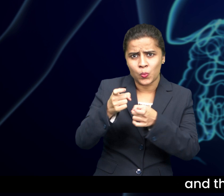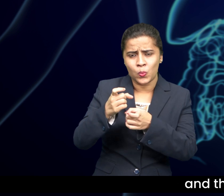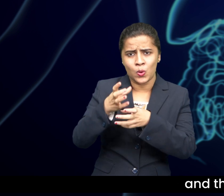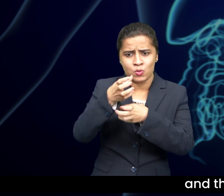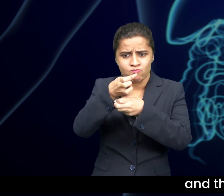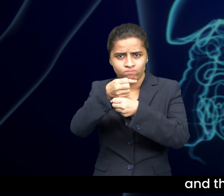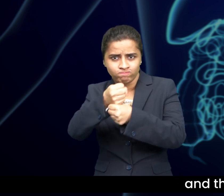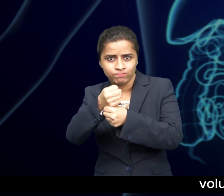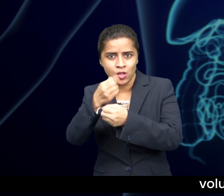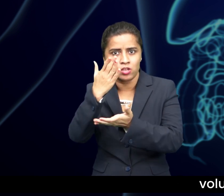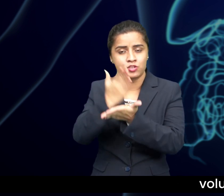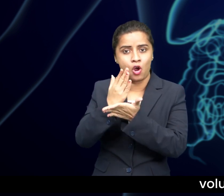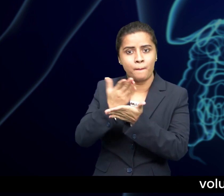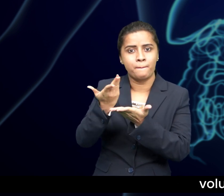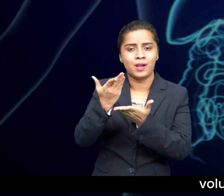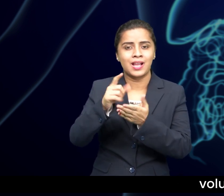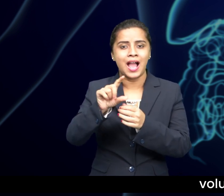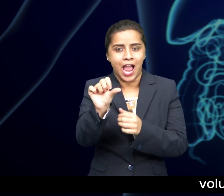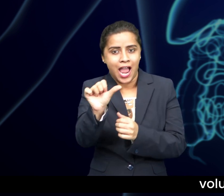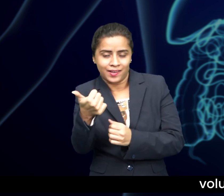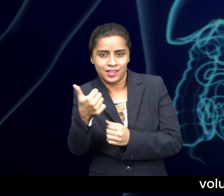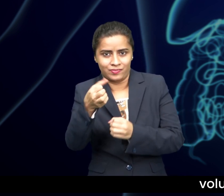and the other is under voluntary control.